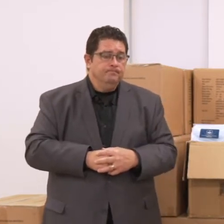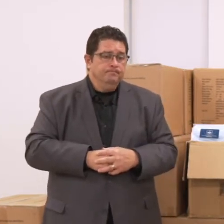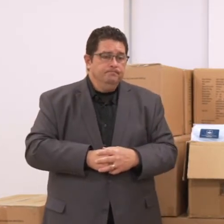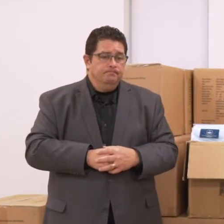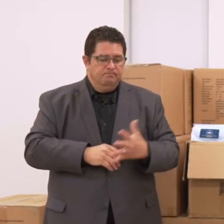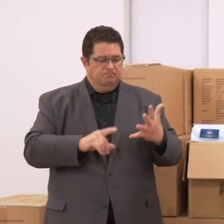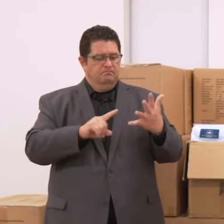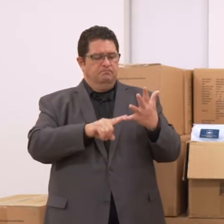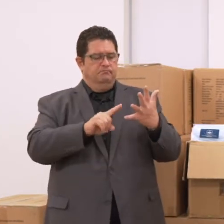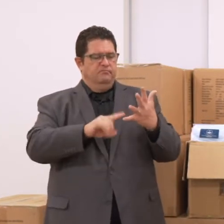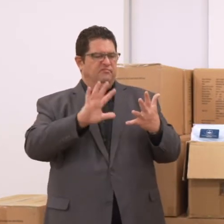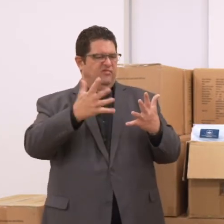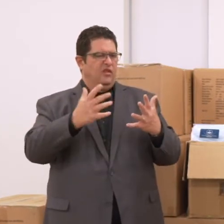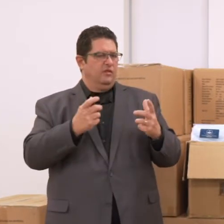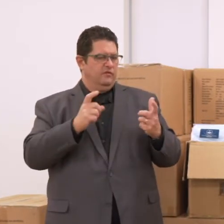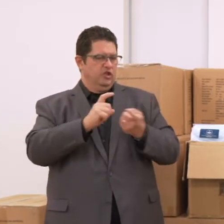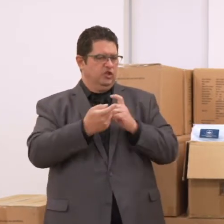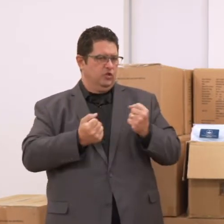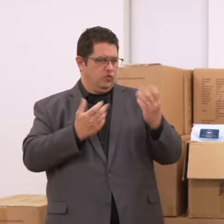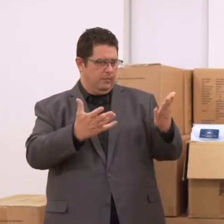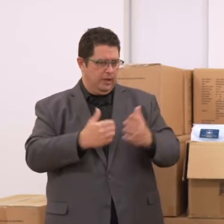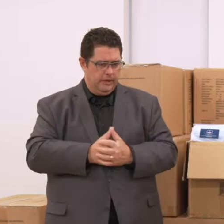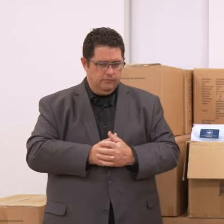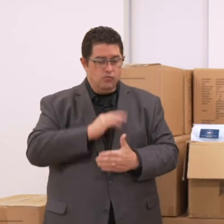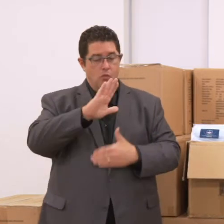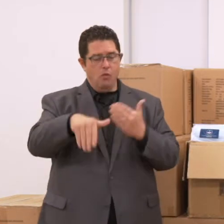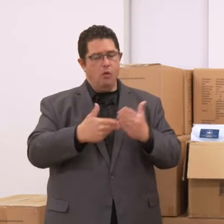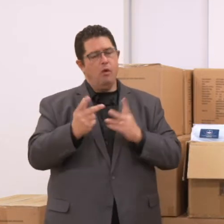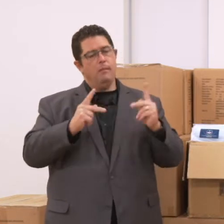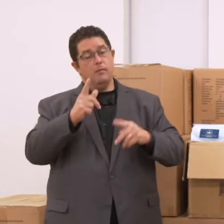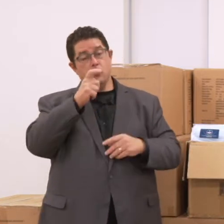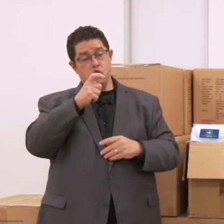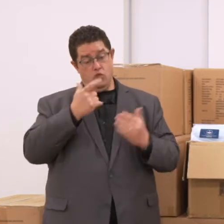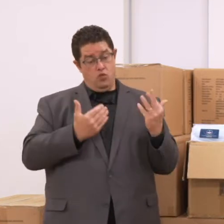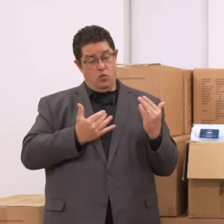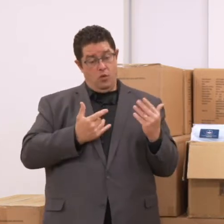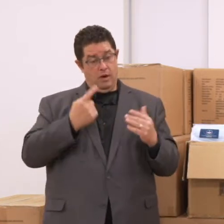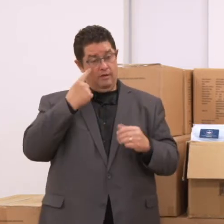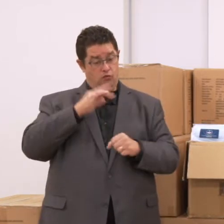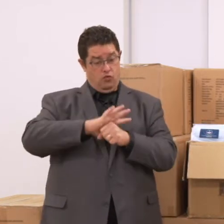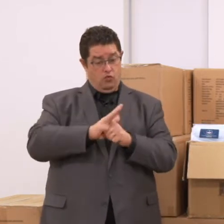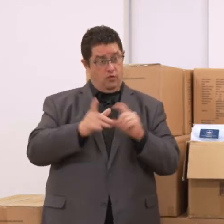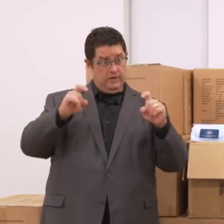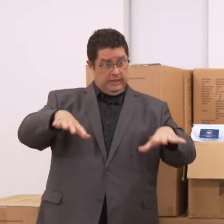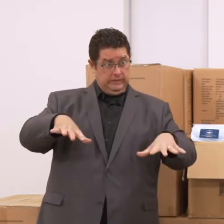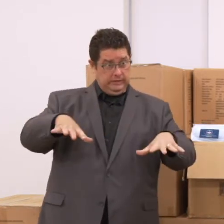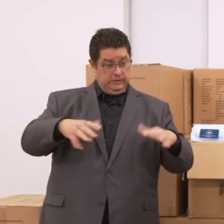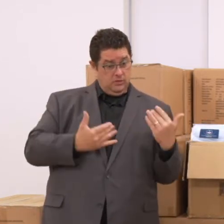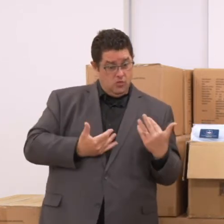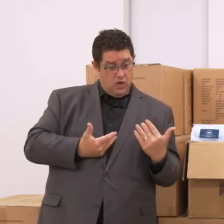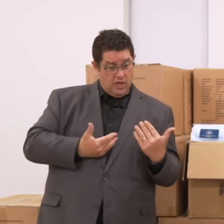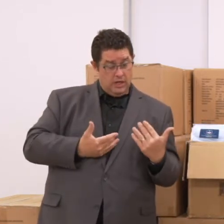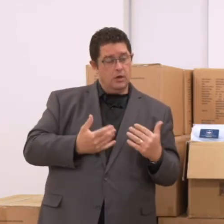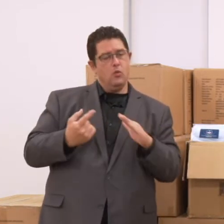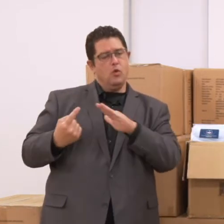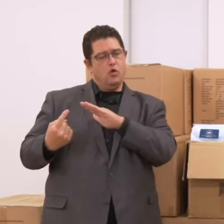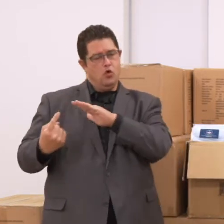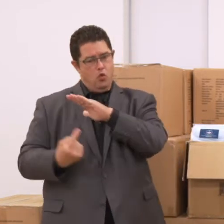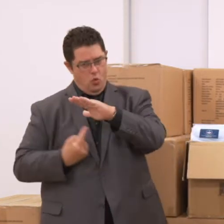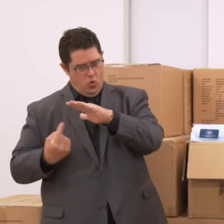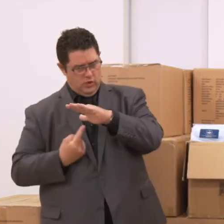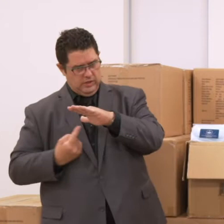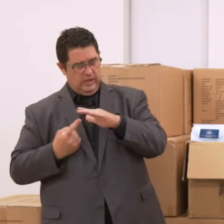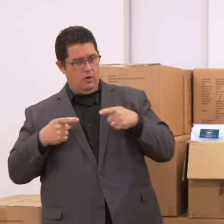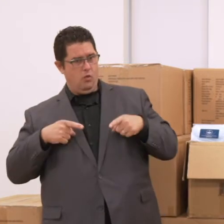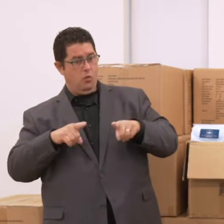Our fifth change that we're recommending today is that all people who are waiting for the results of a COVID-19 test will quarantine while they're waiting